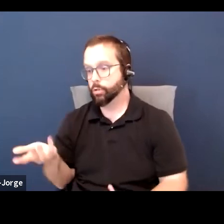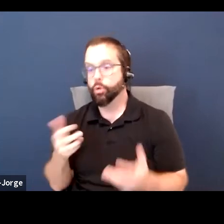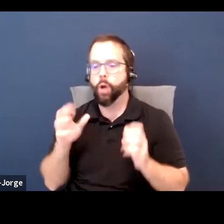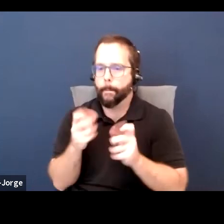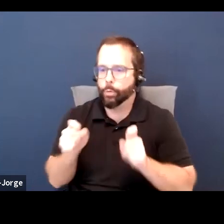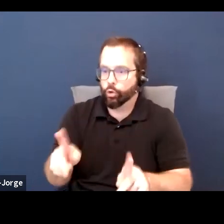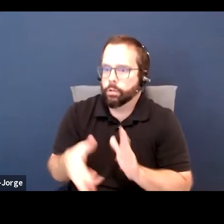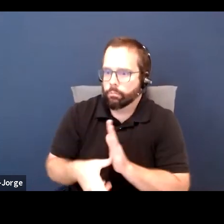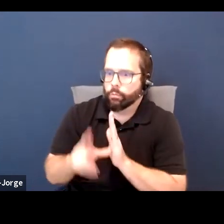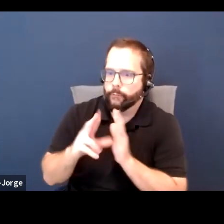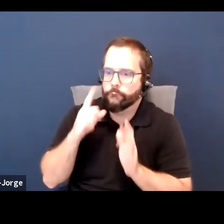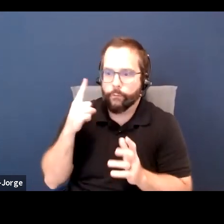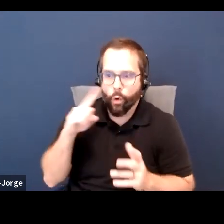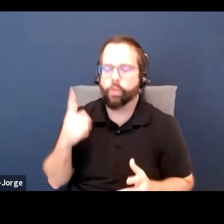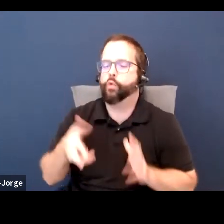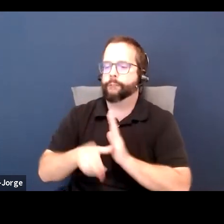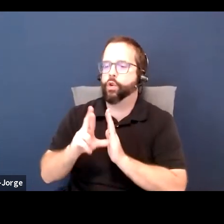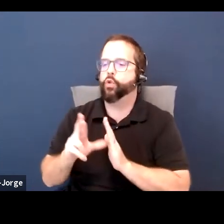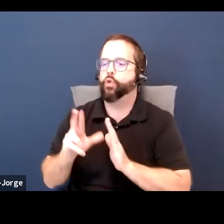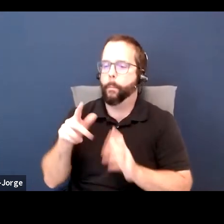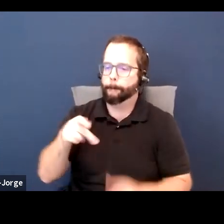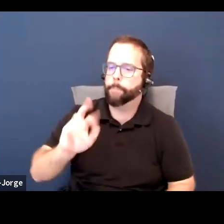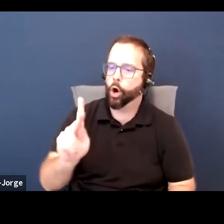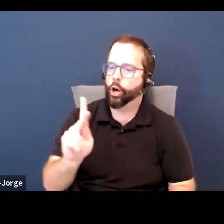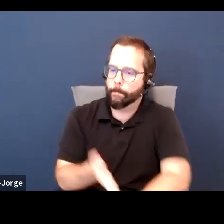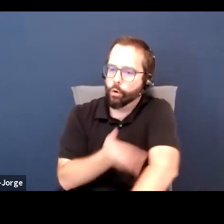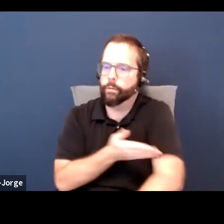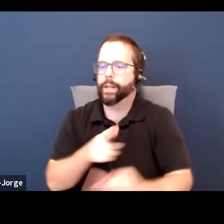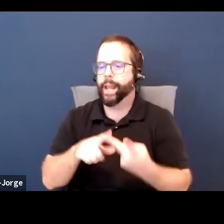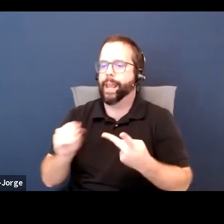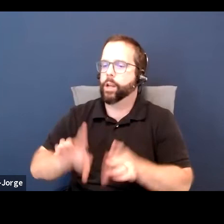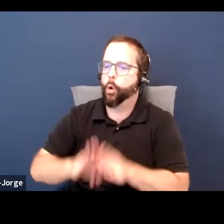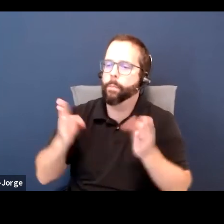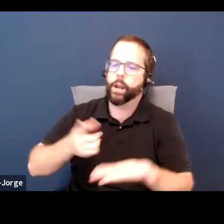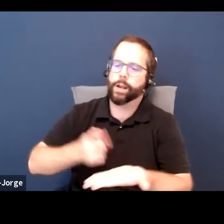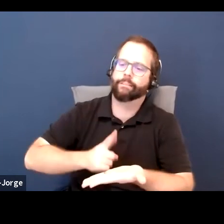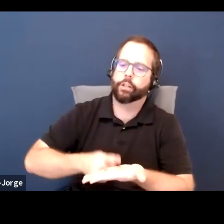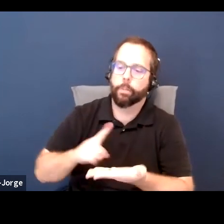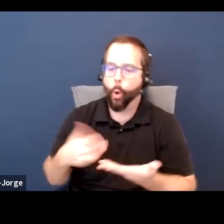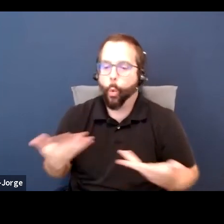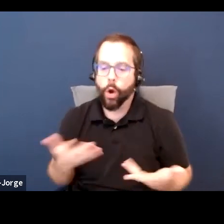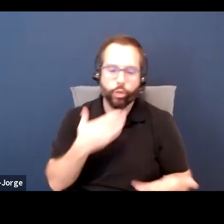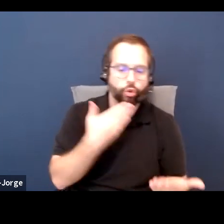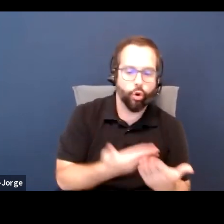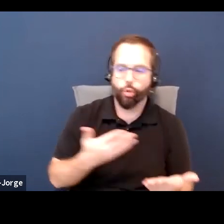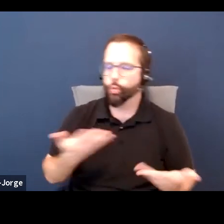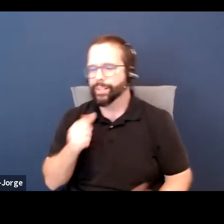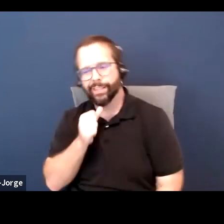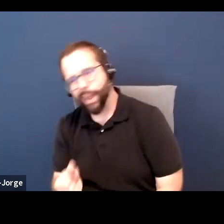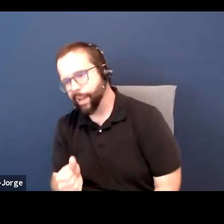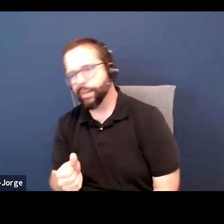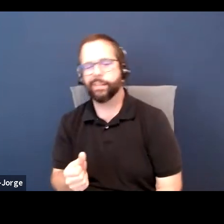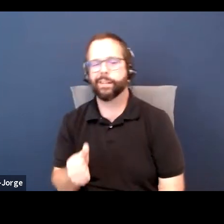and engage in a conversation about what's good, what isn't,